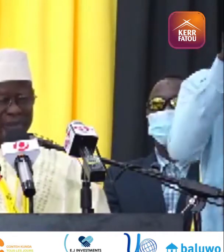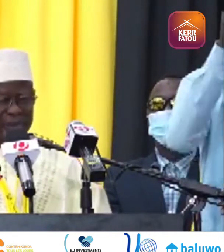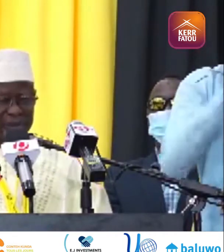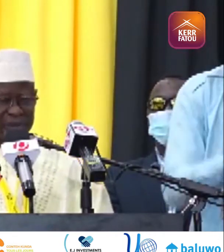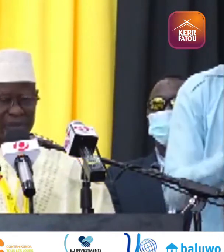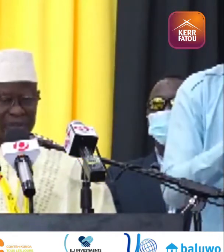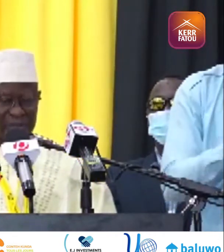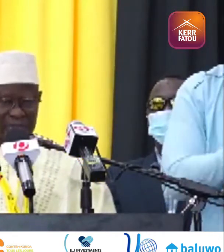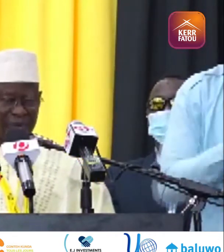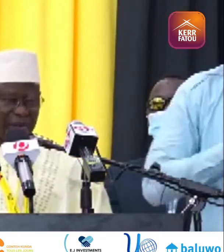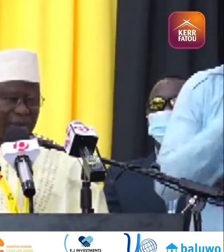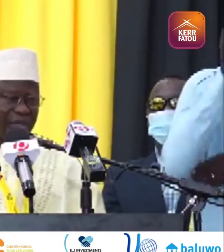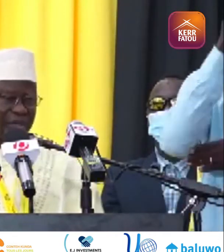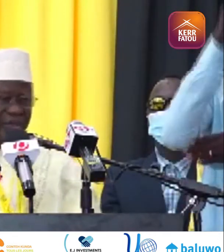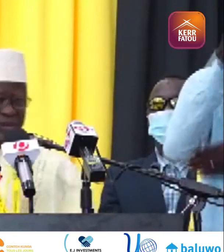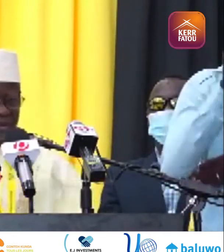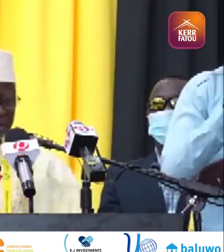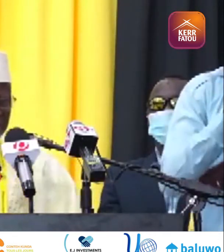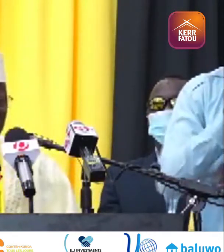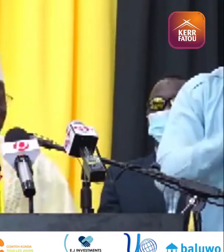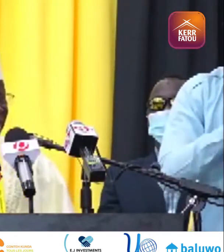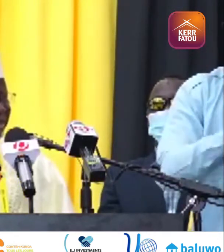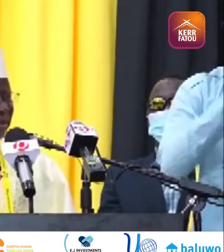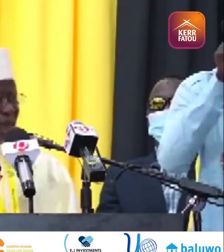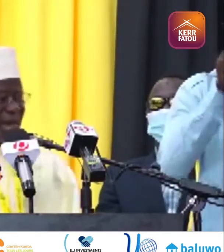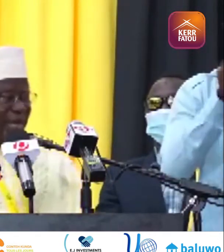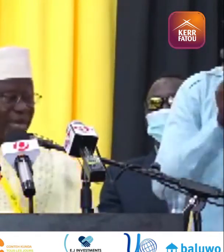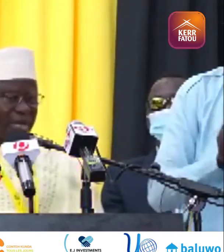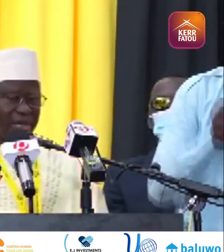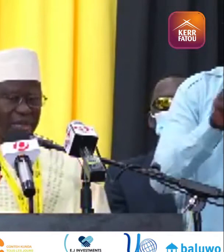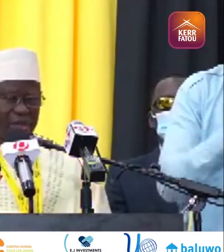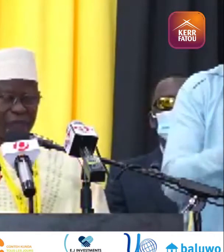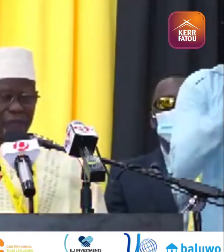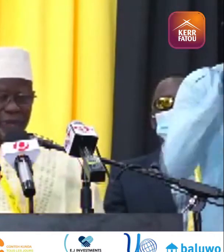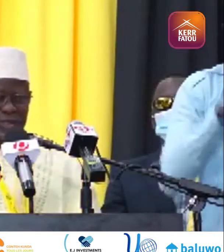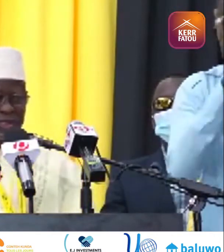Again, that rally raised the bar